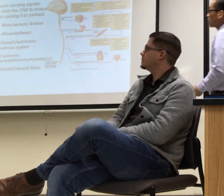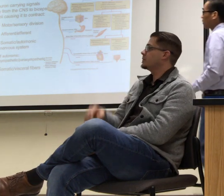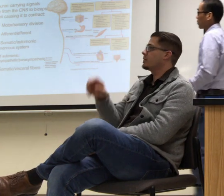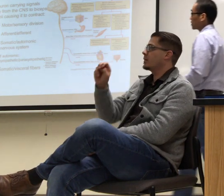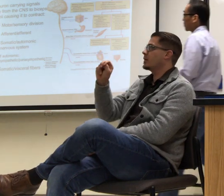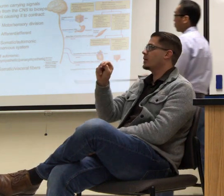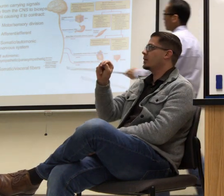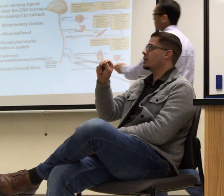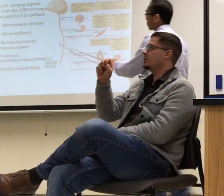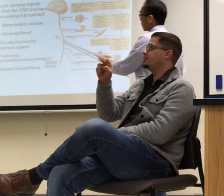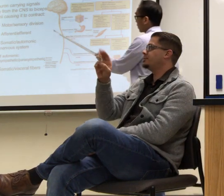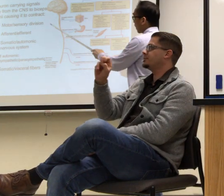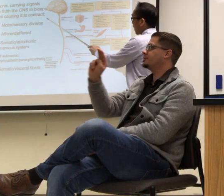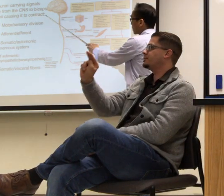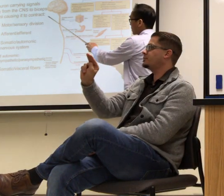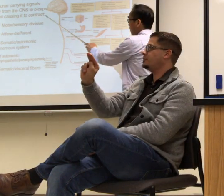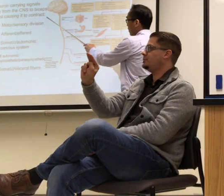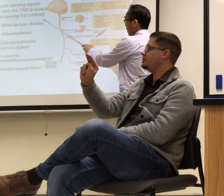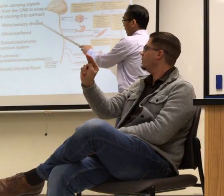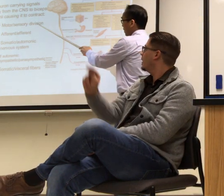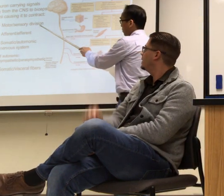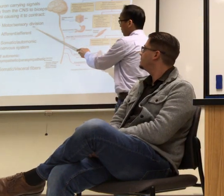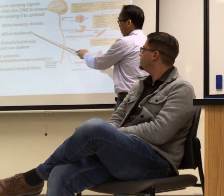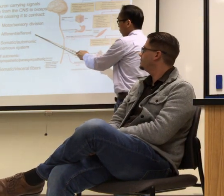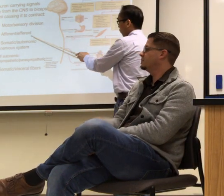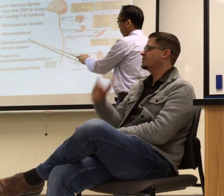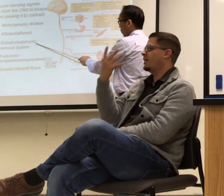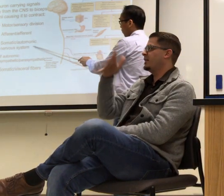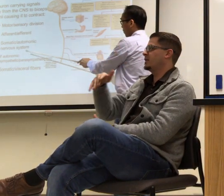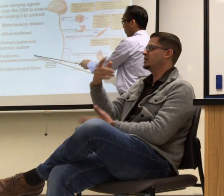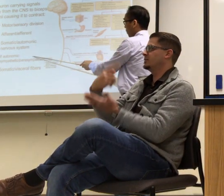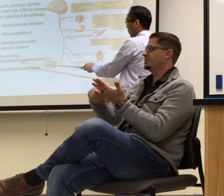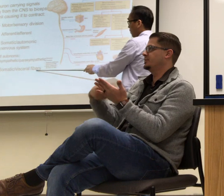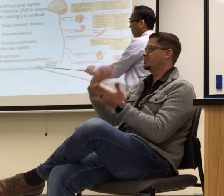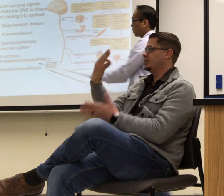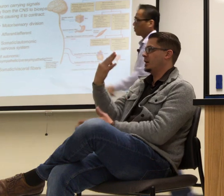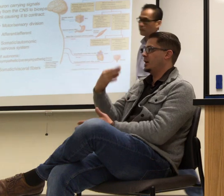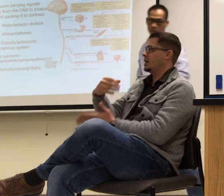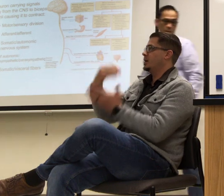neurons. For example, we did this one in class, and I asked you to go through